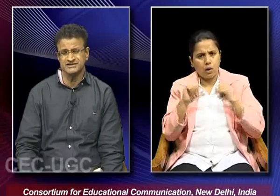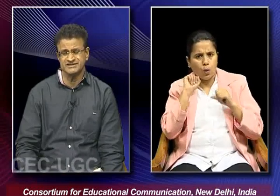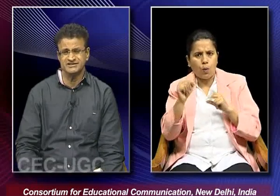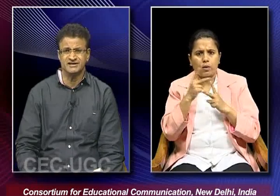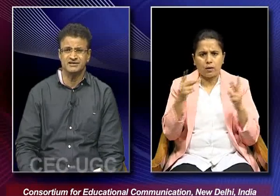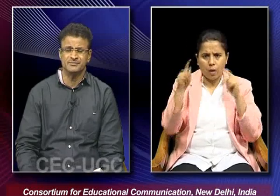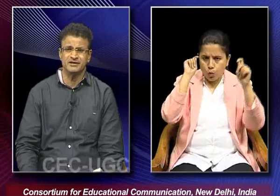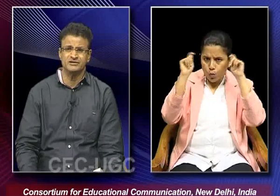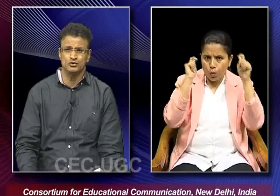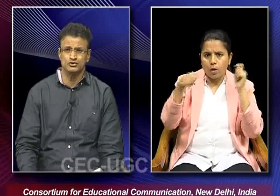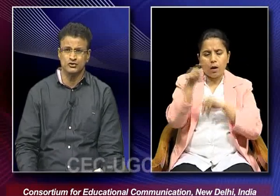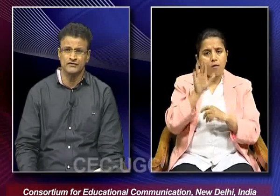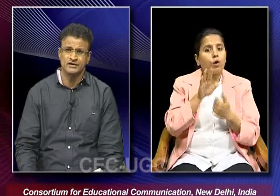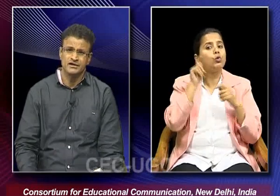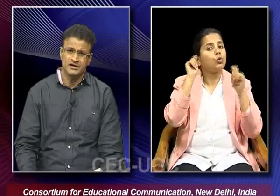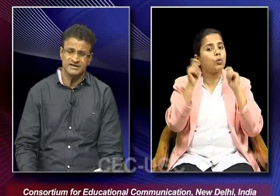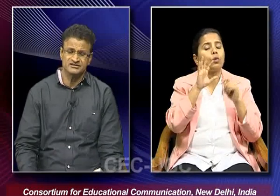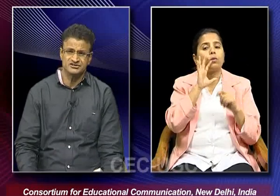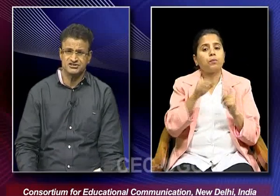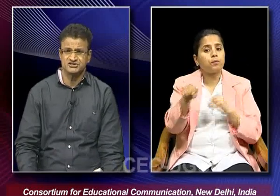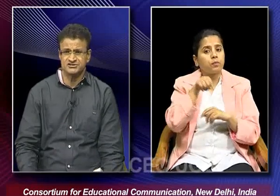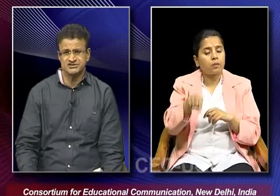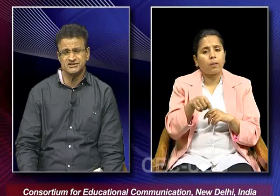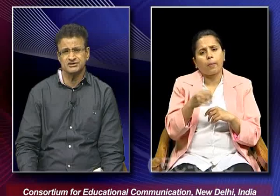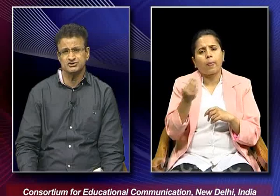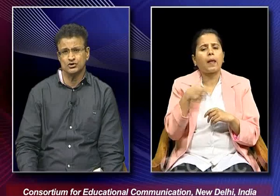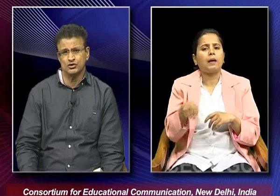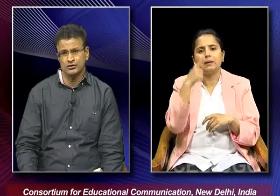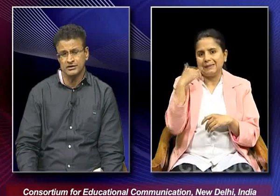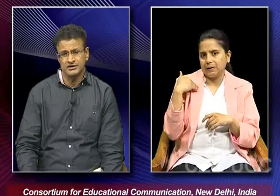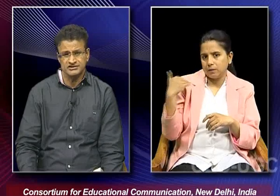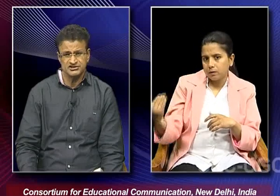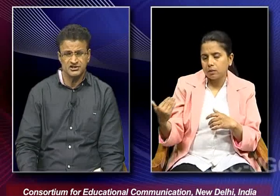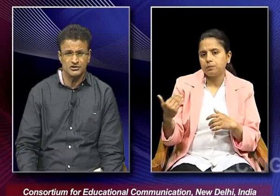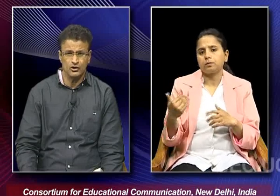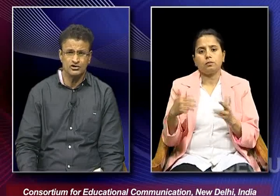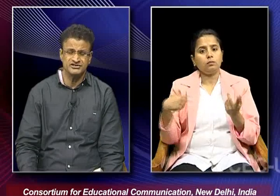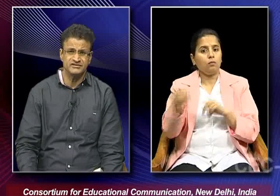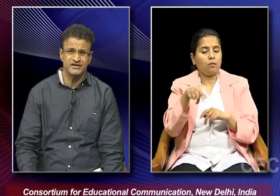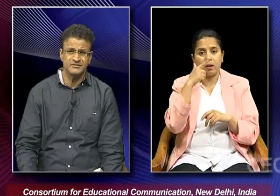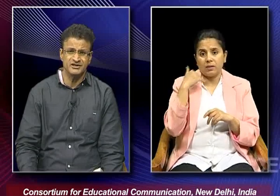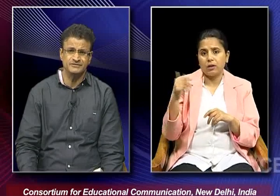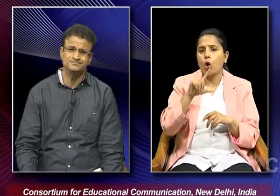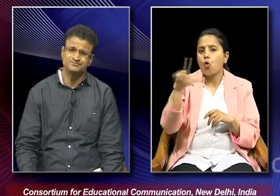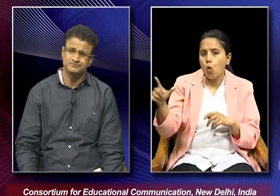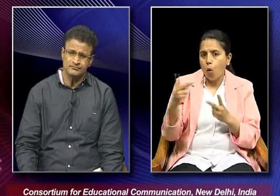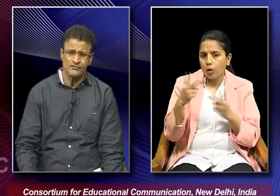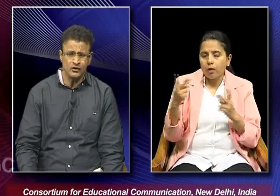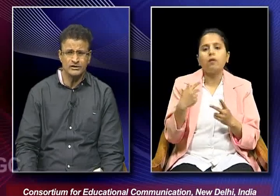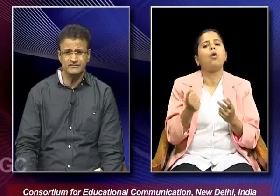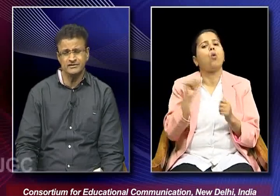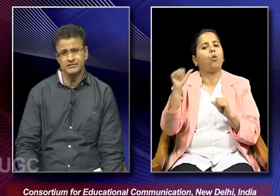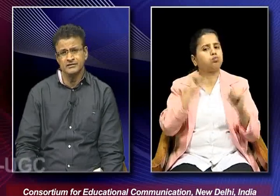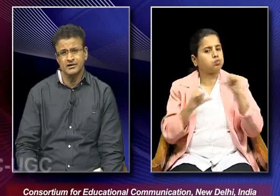in that sense that they are playing the roles of either the sisters or sister-in-laws in the family,